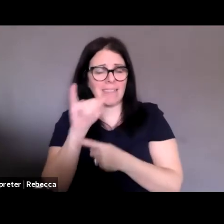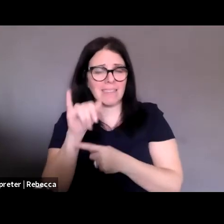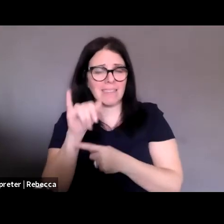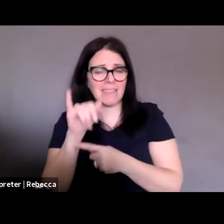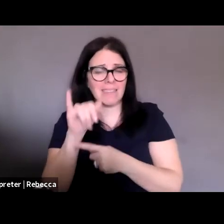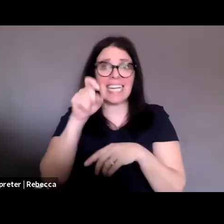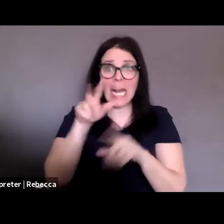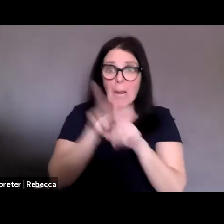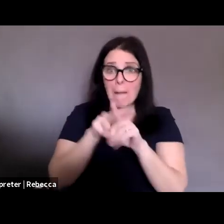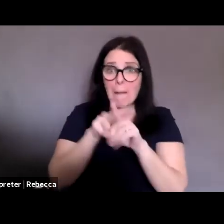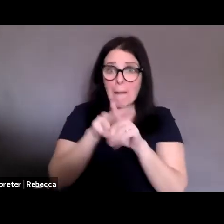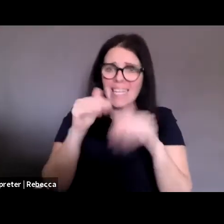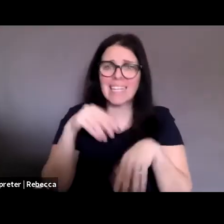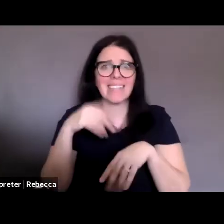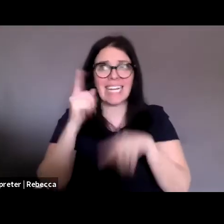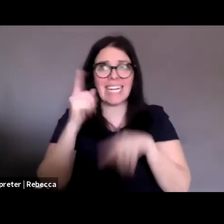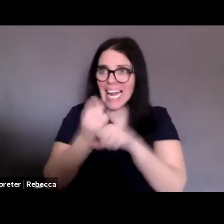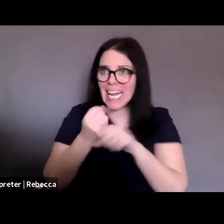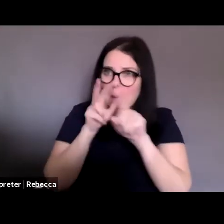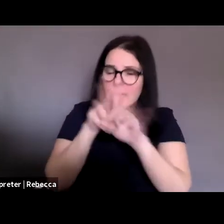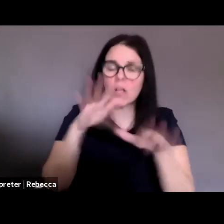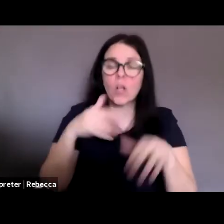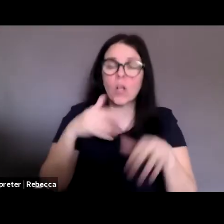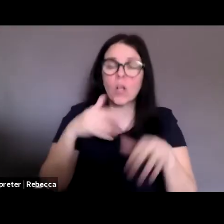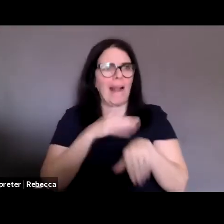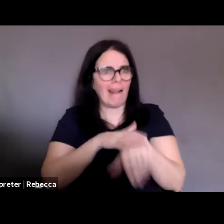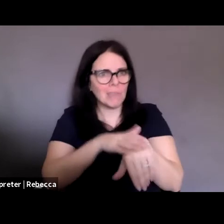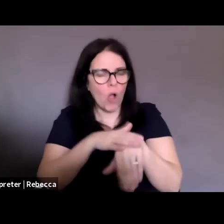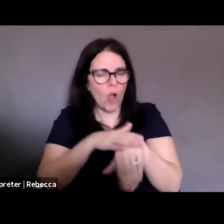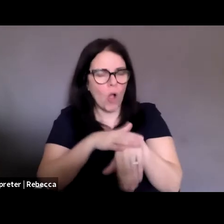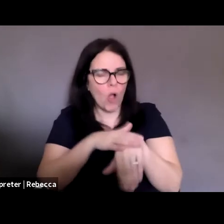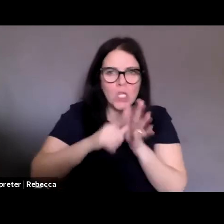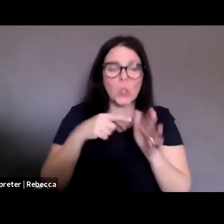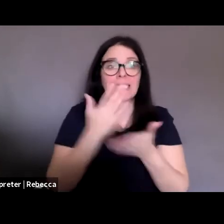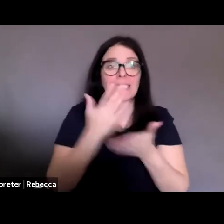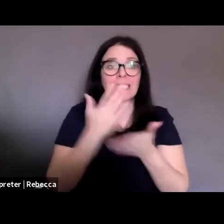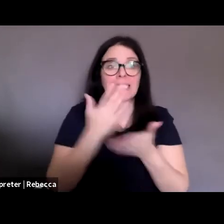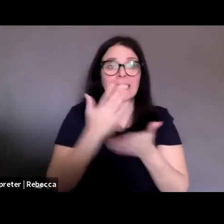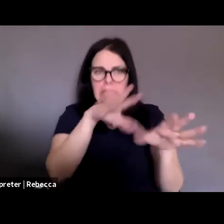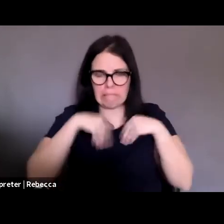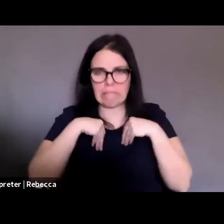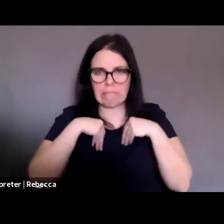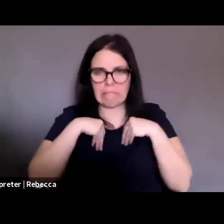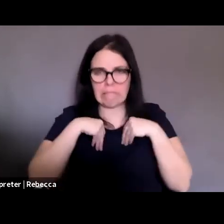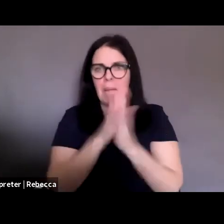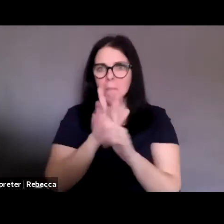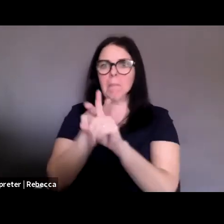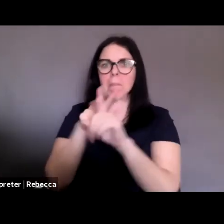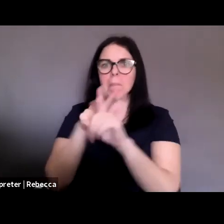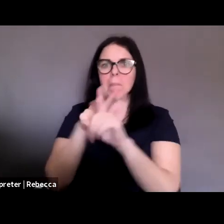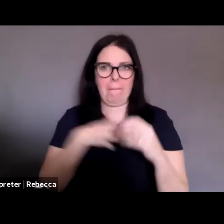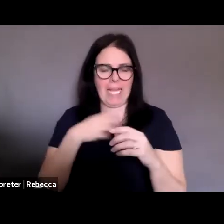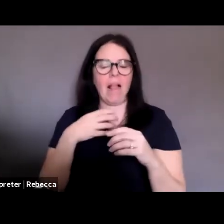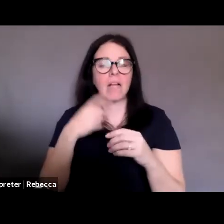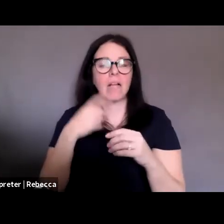were consulting, we were reviewing many, many cases. We took a select number of appeals. And what we found was a common pattern in which